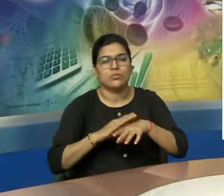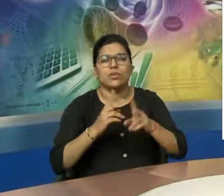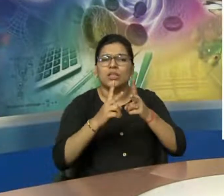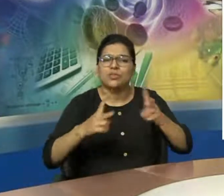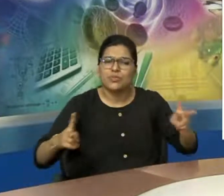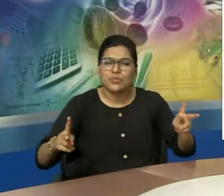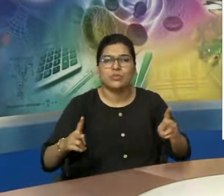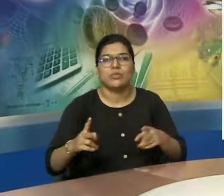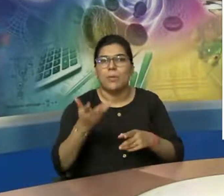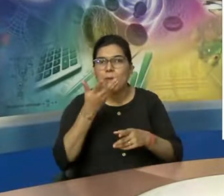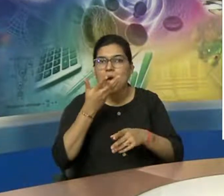Physical.